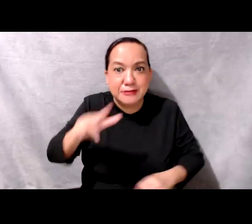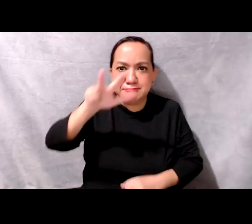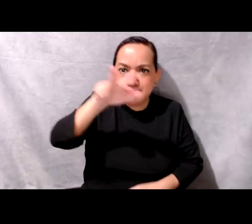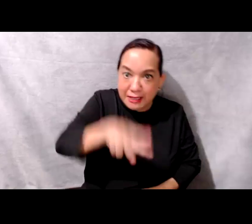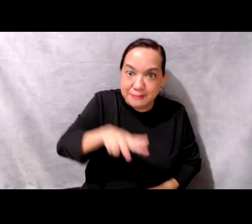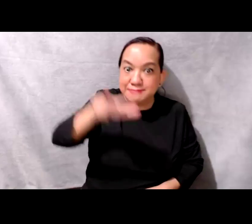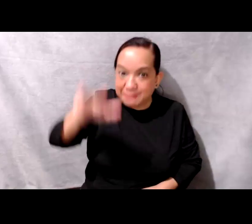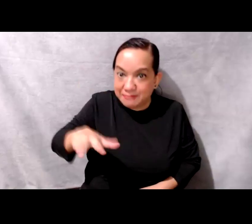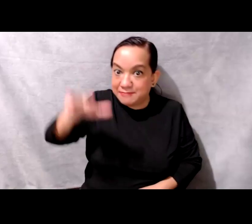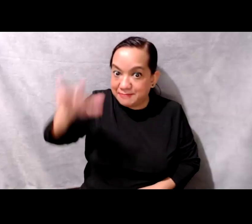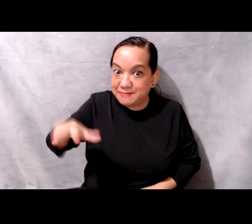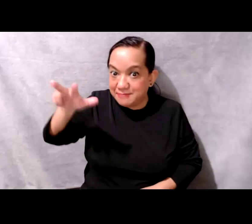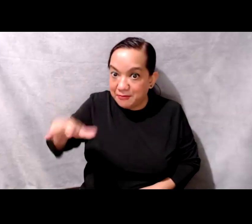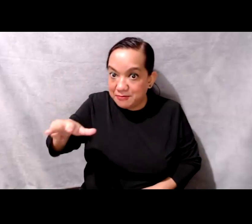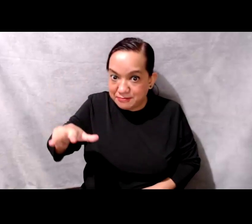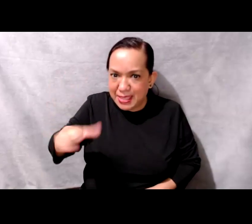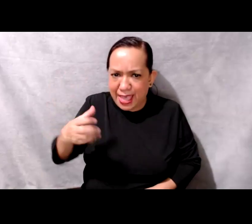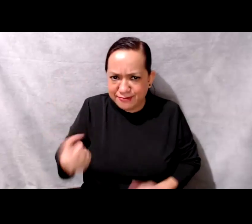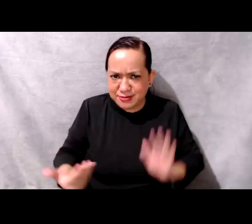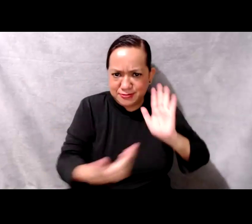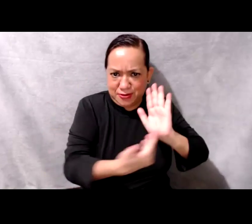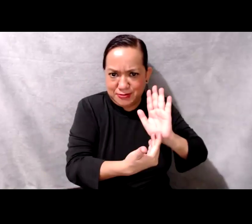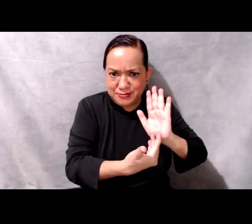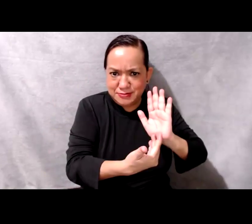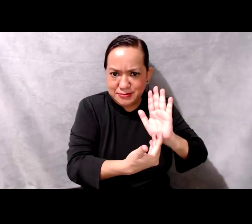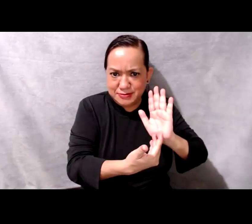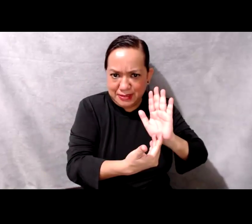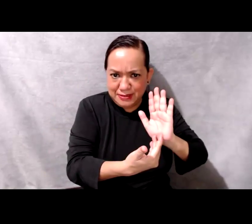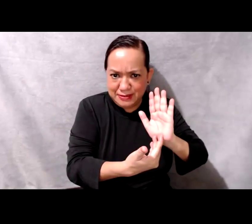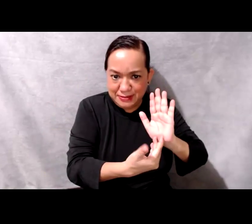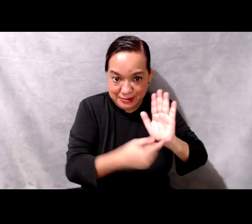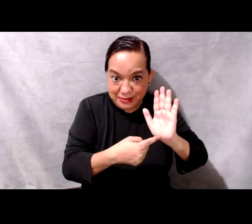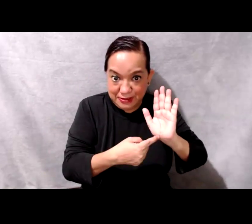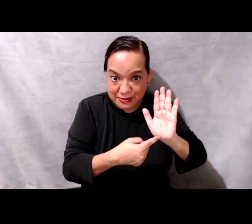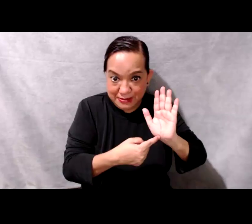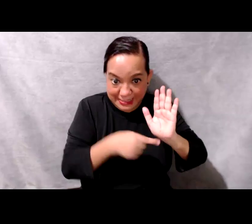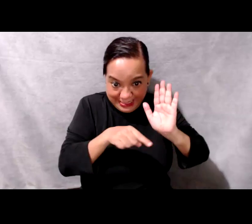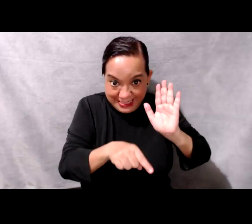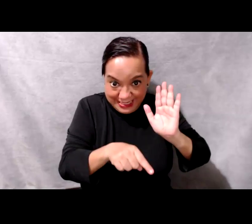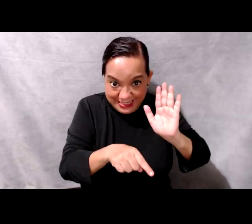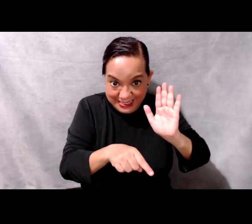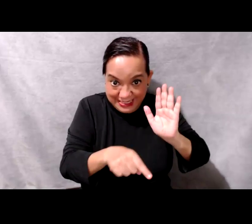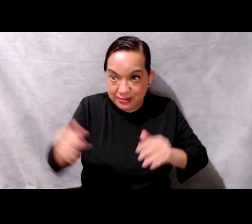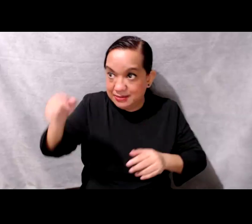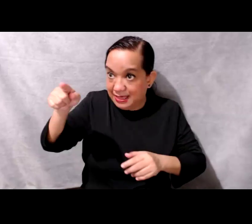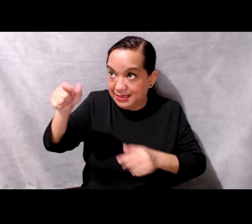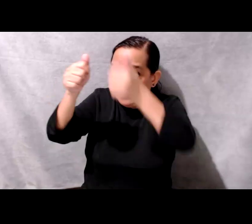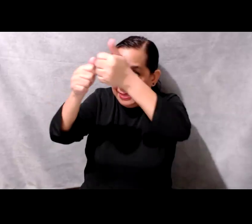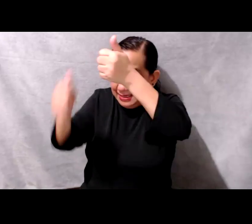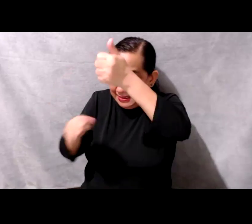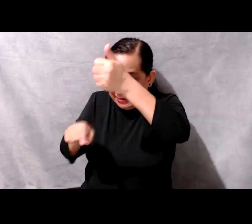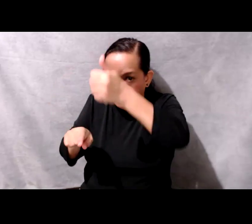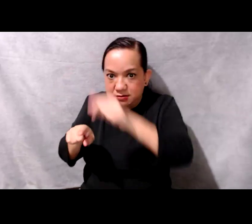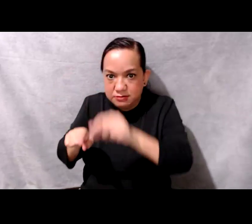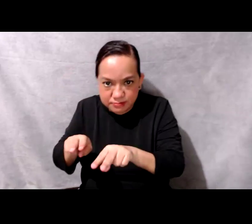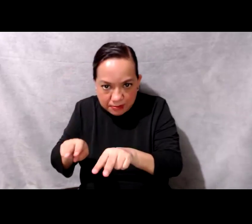proof from management that this requirement is being monitored? so that management has a requirement to monitor the fact that this